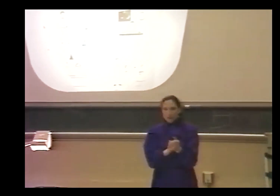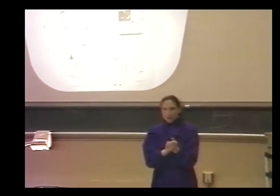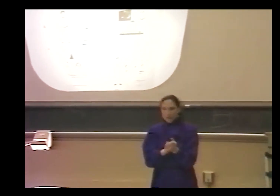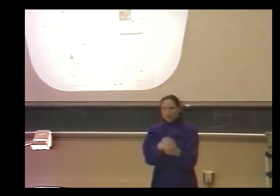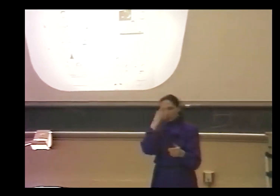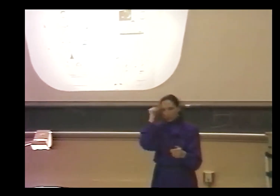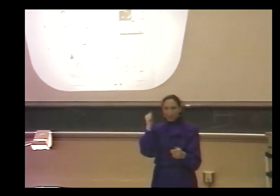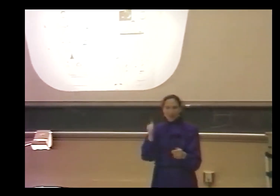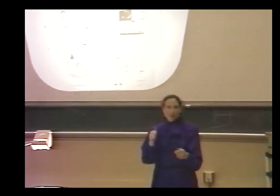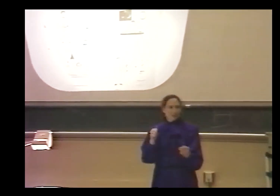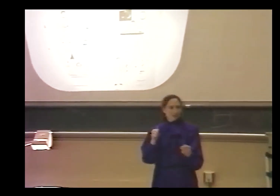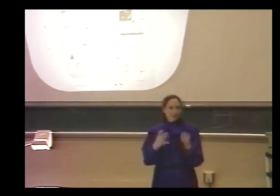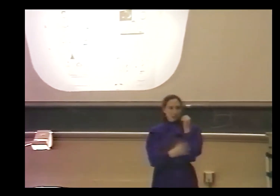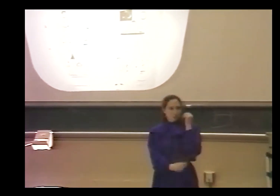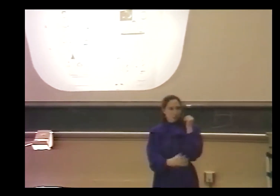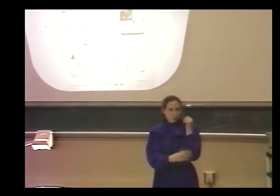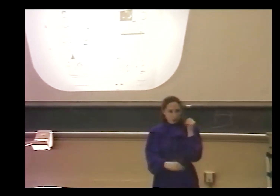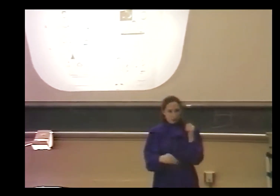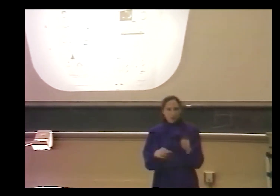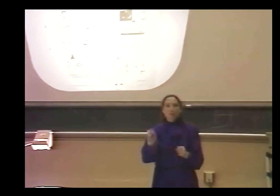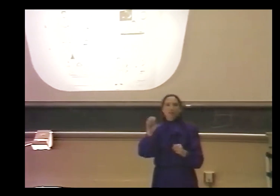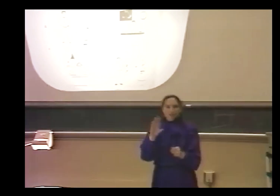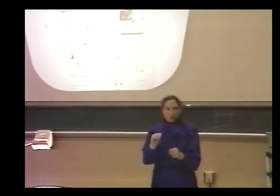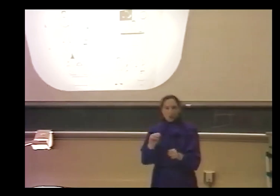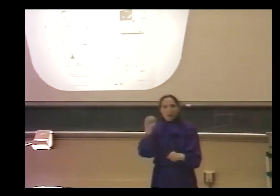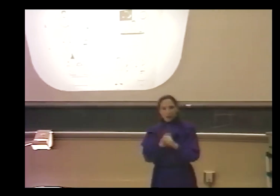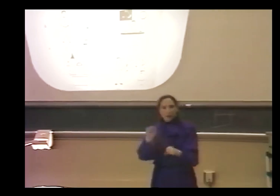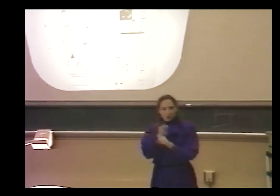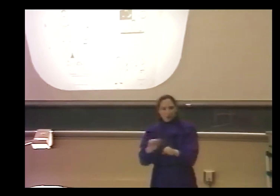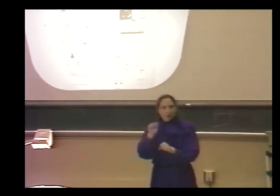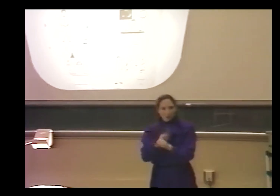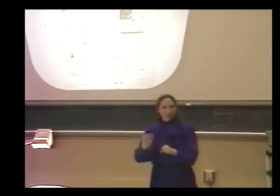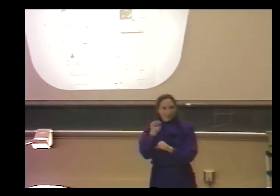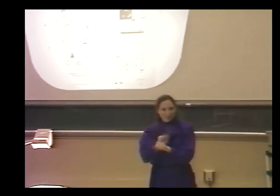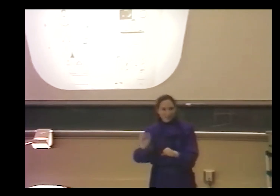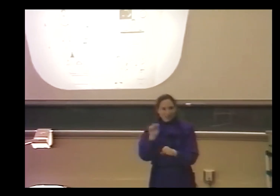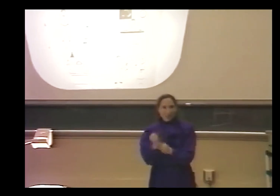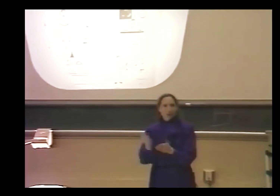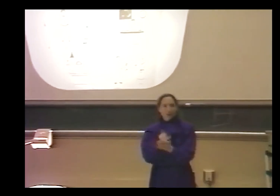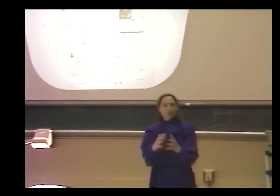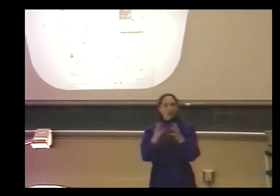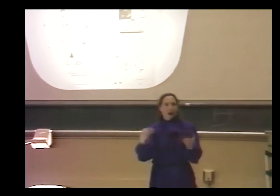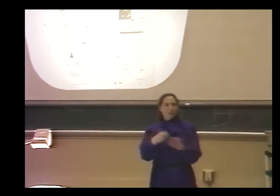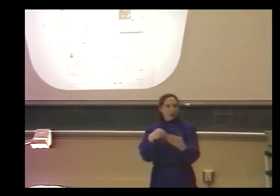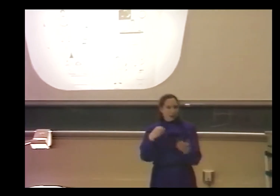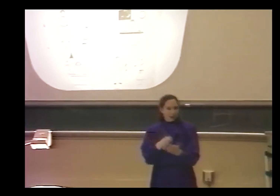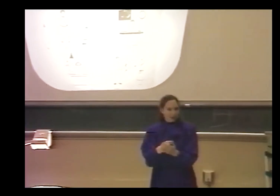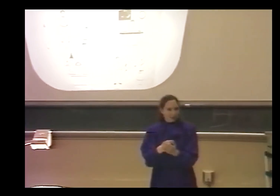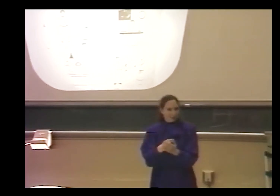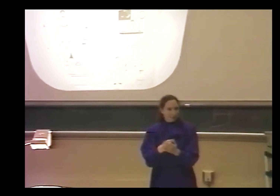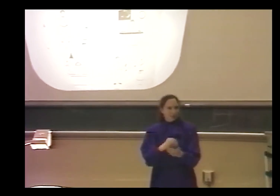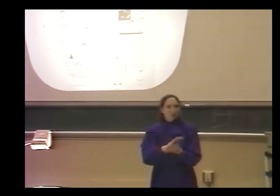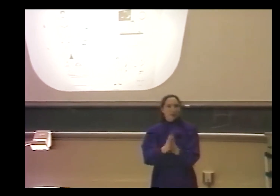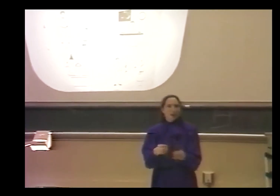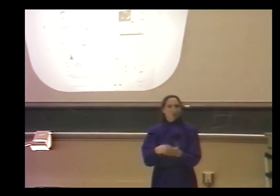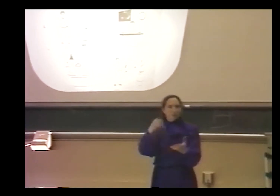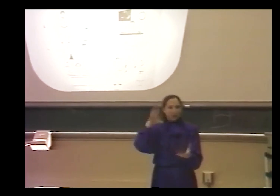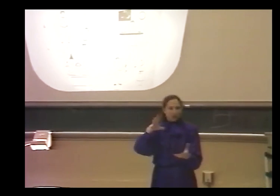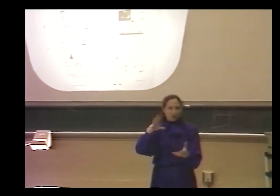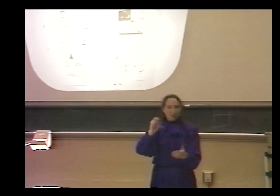husband because he's poor, so he goes to work, earns a lot of money, becomes rich,